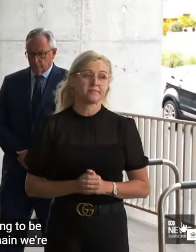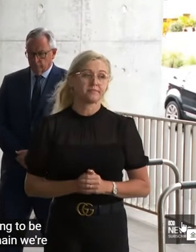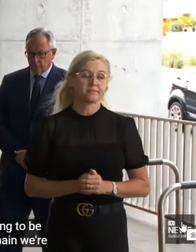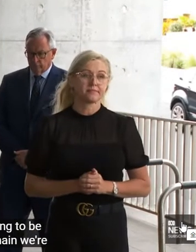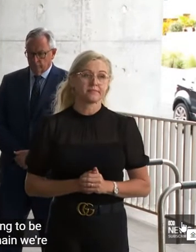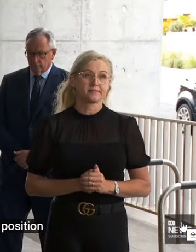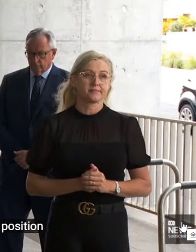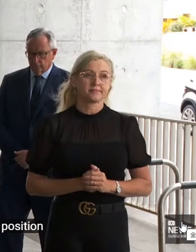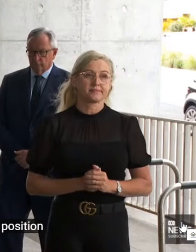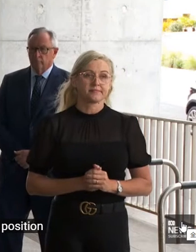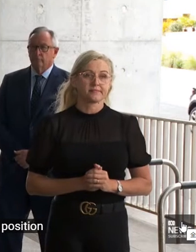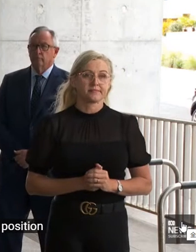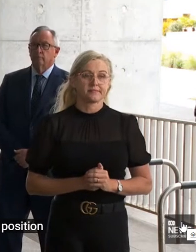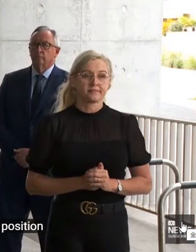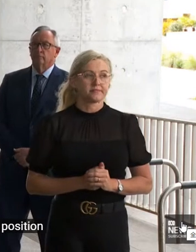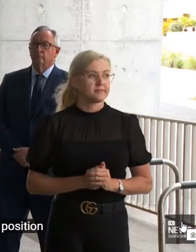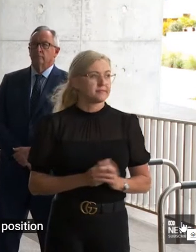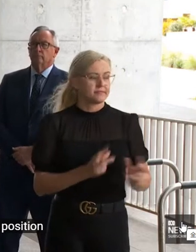No.